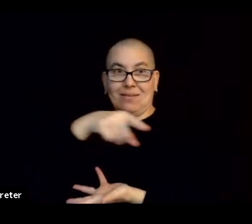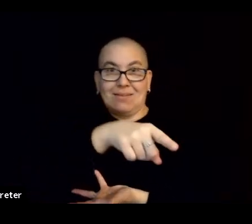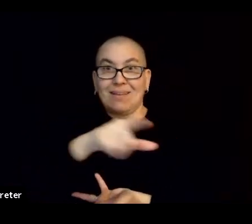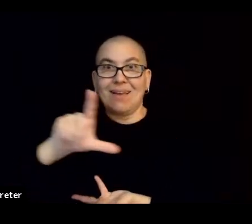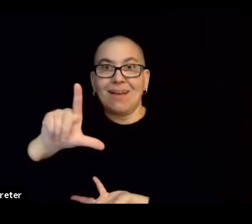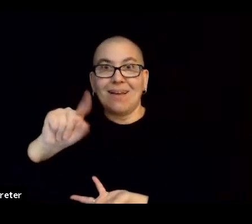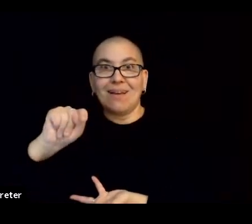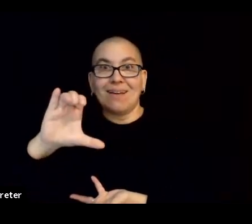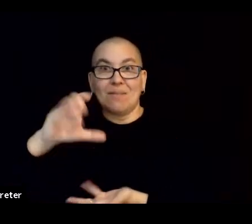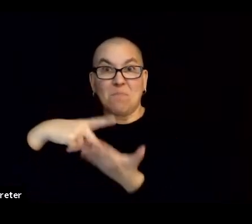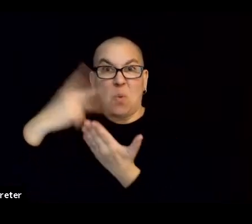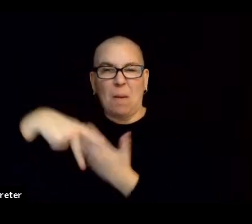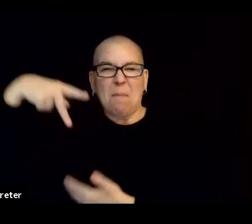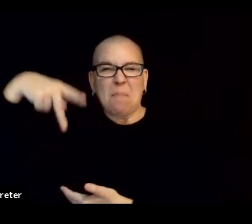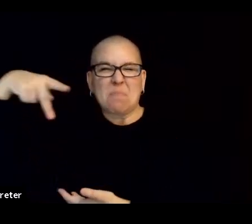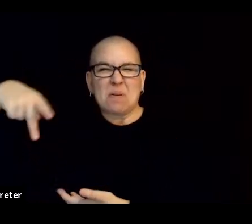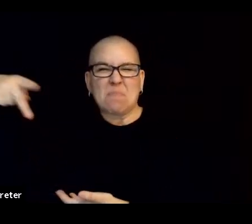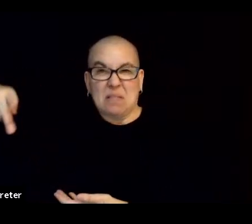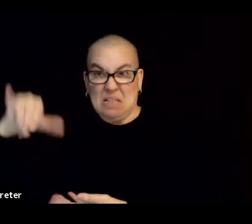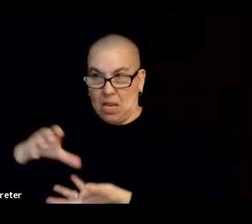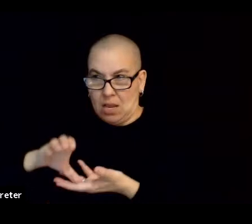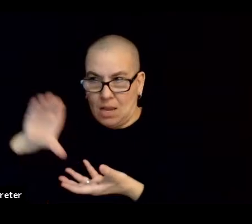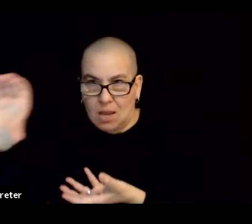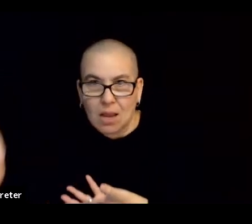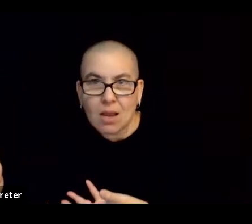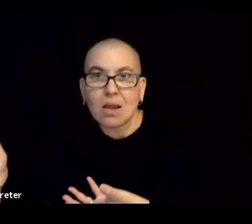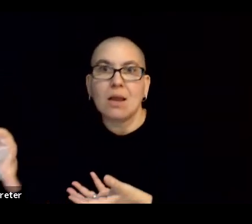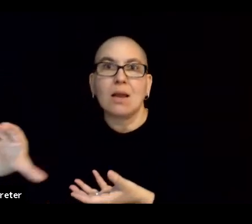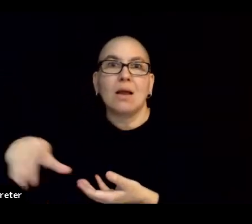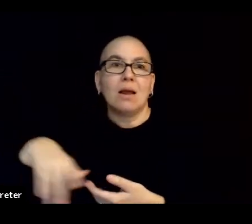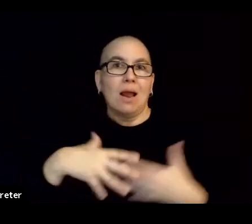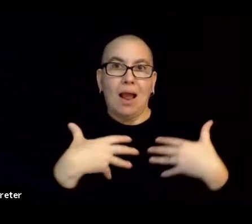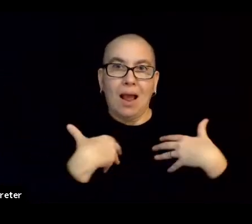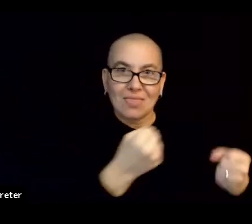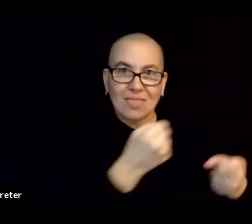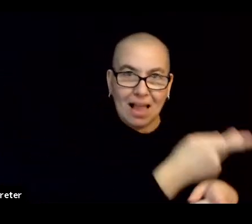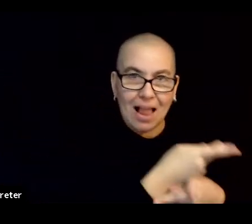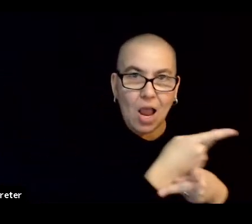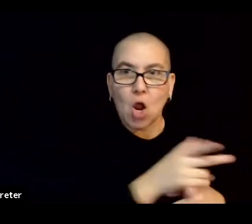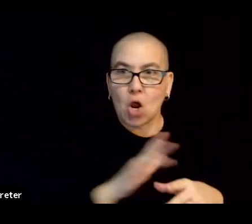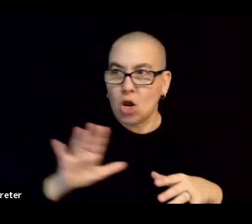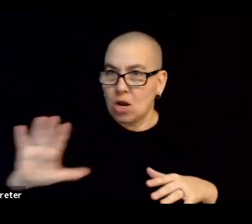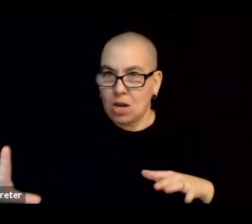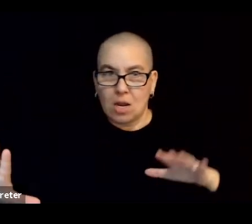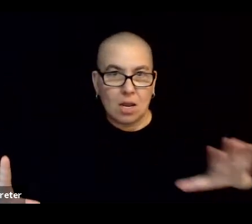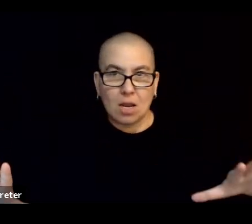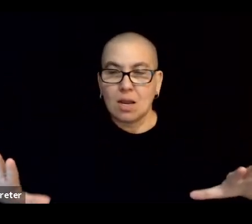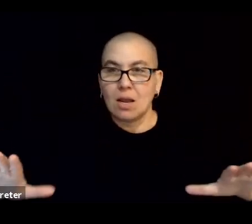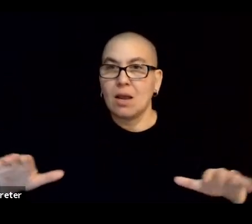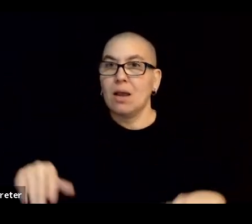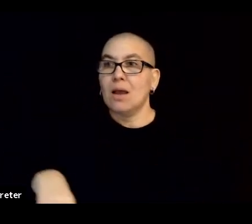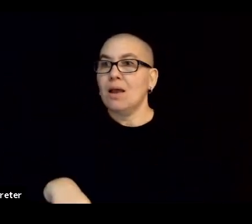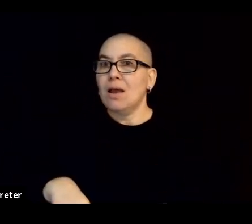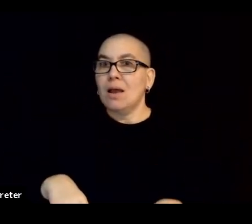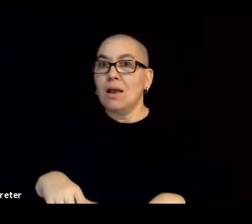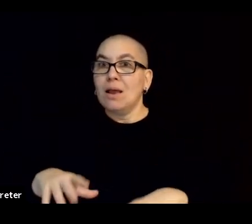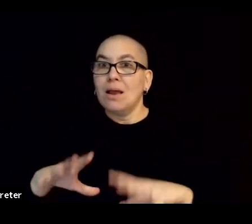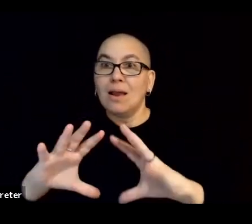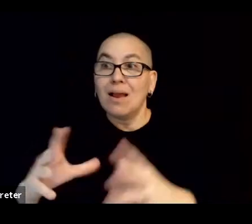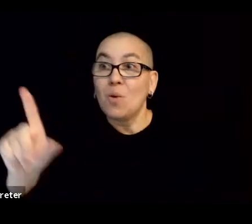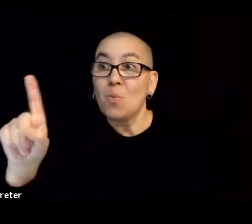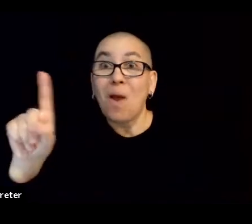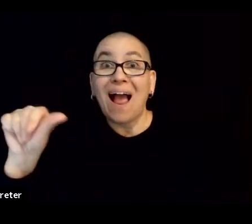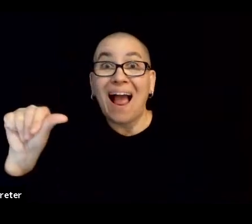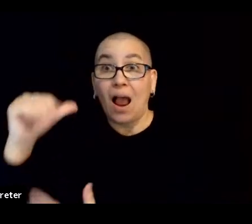health are able to work through their phase 1A populations, the healthcare workers and long-term